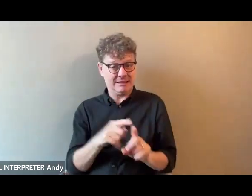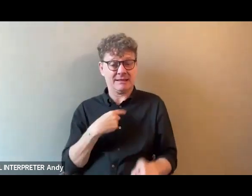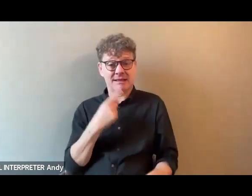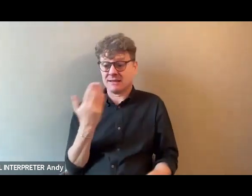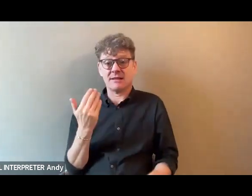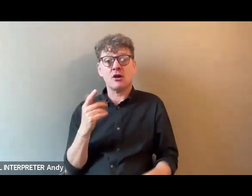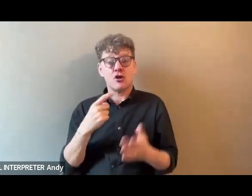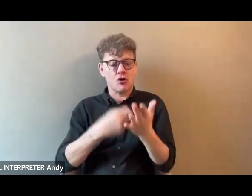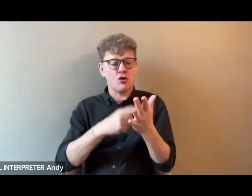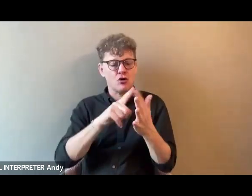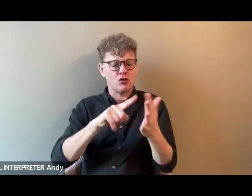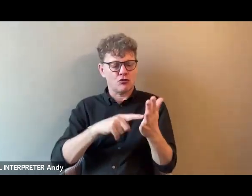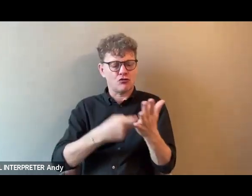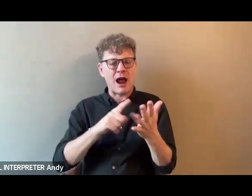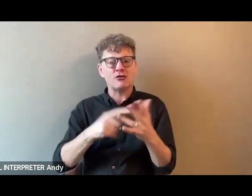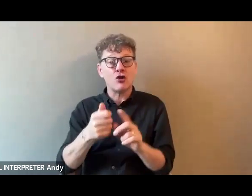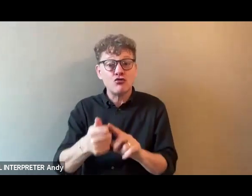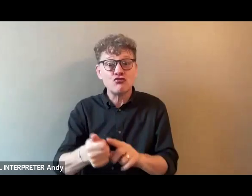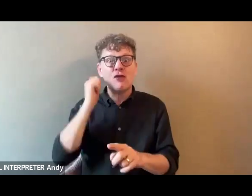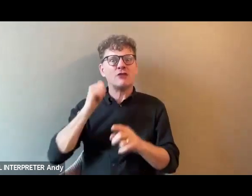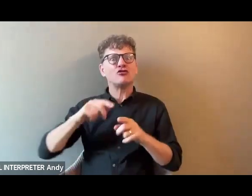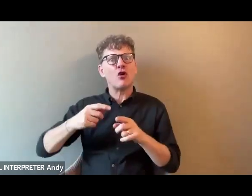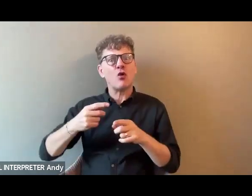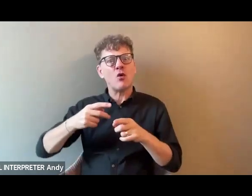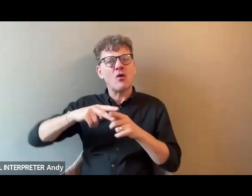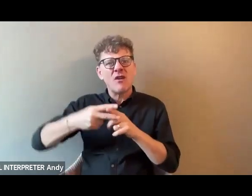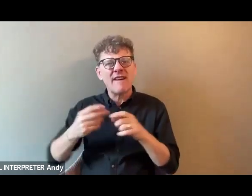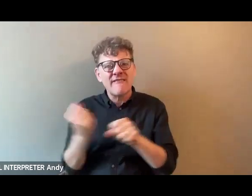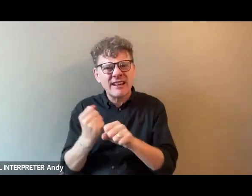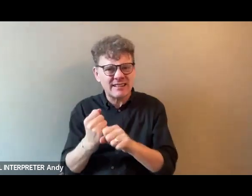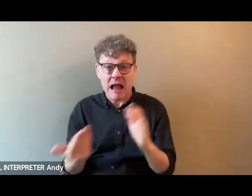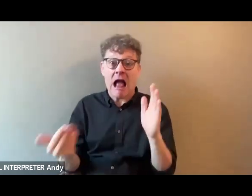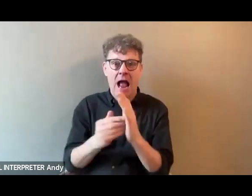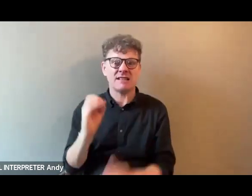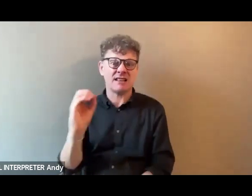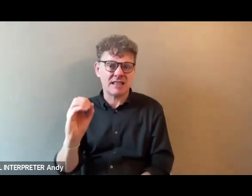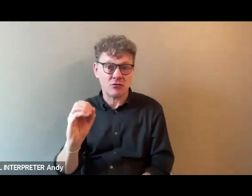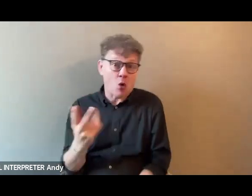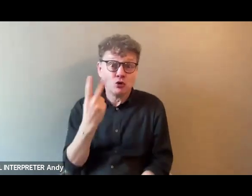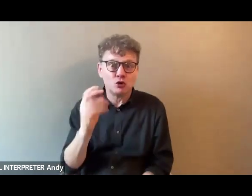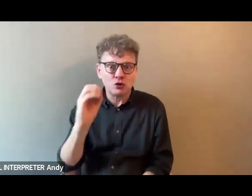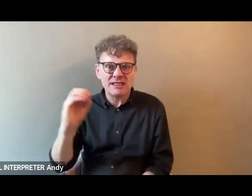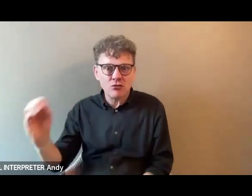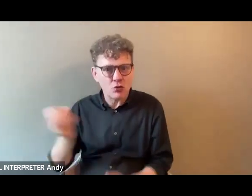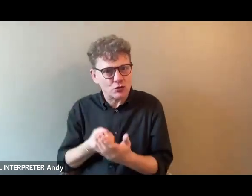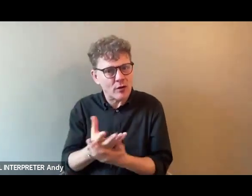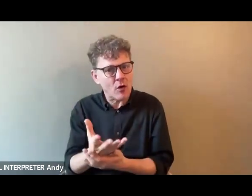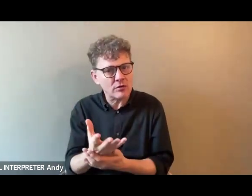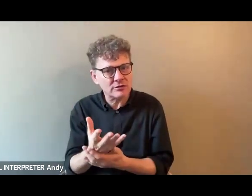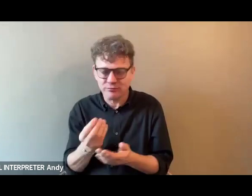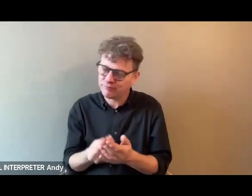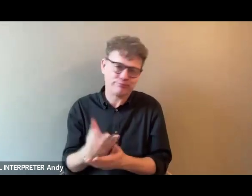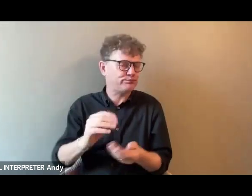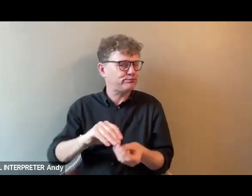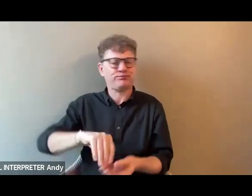that retrofitting access adds a zero, at least, if not 2 zeros, to the cost of